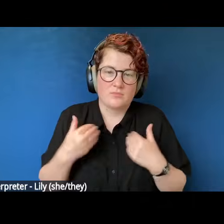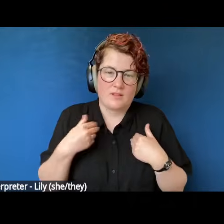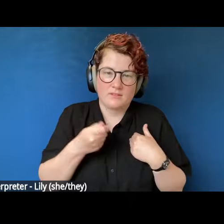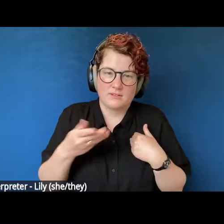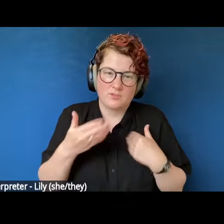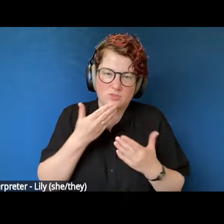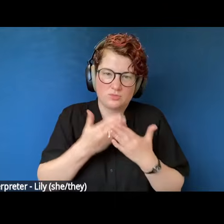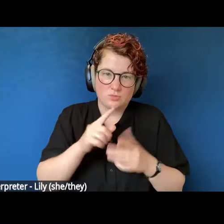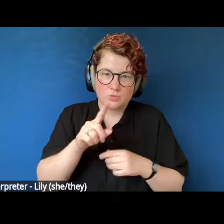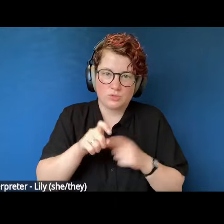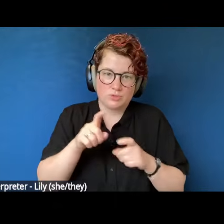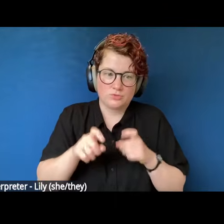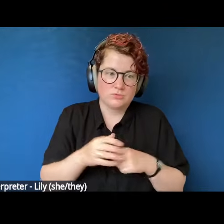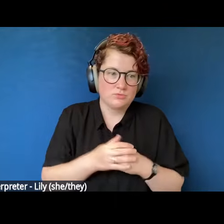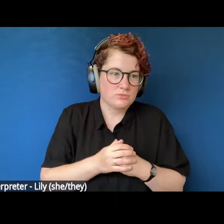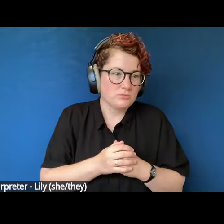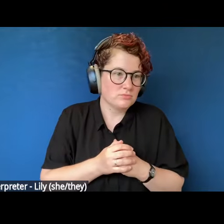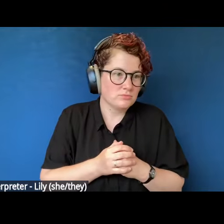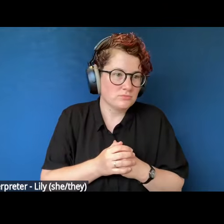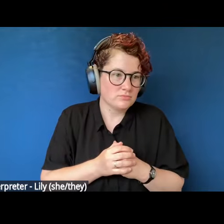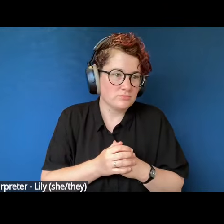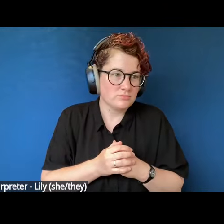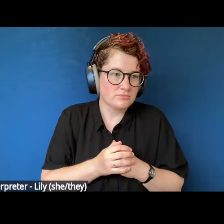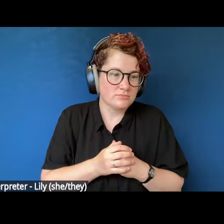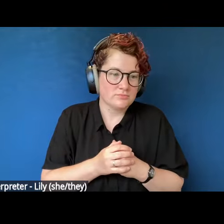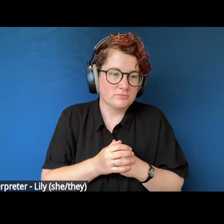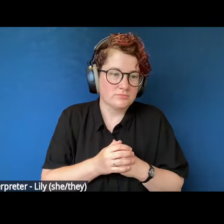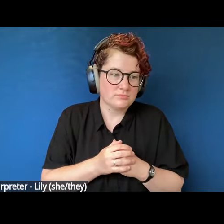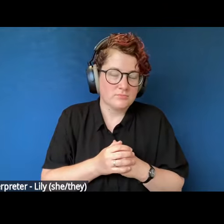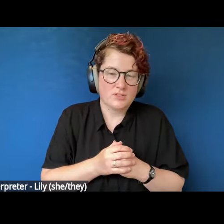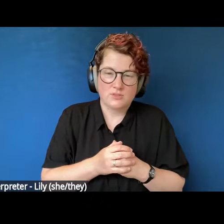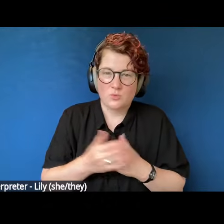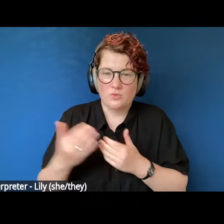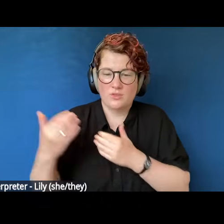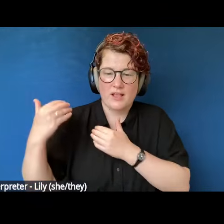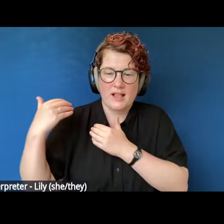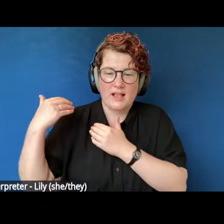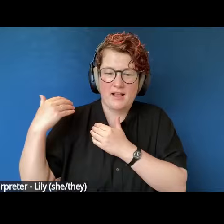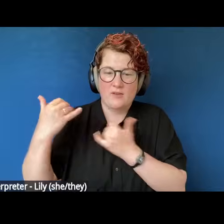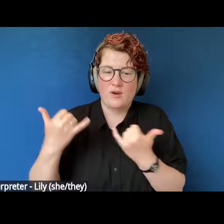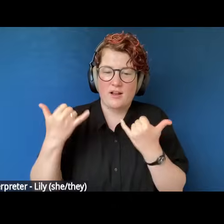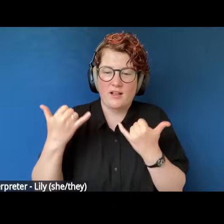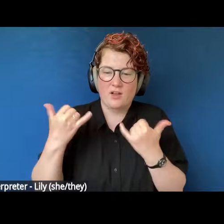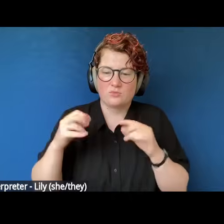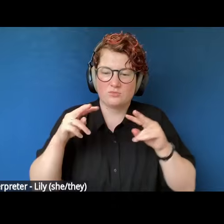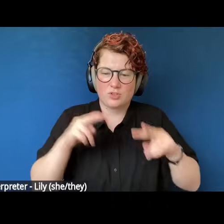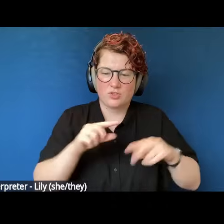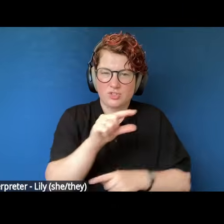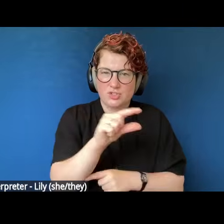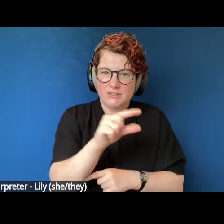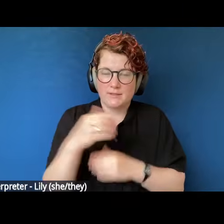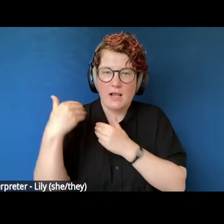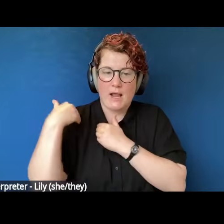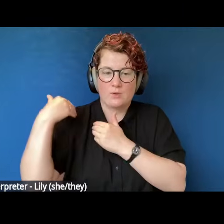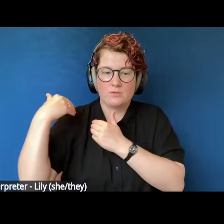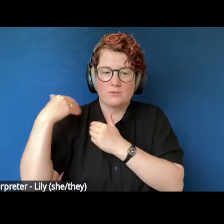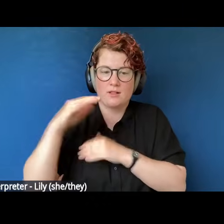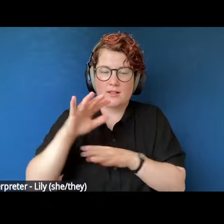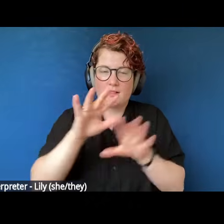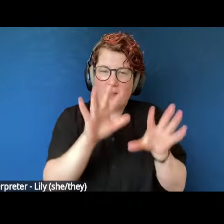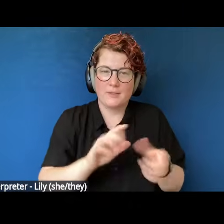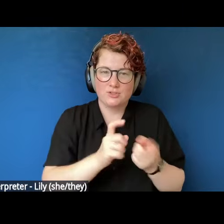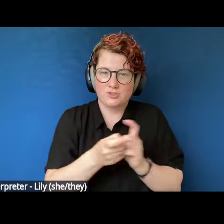G. This is the 2025 climate change accountability report. Again, will it be Associate Superintendent? All right, so let me